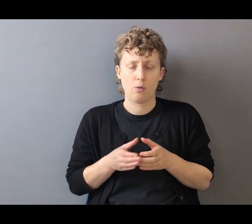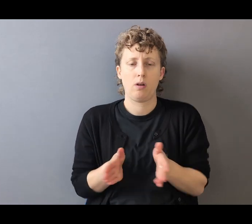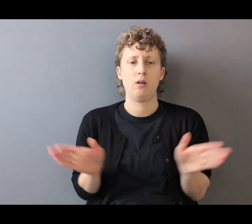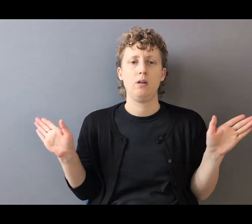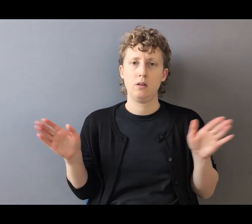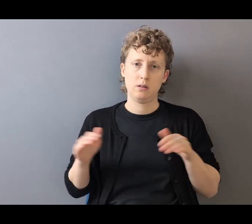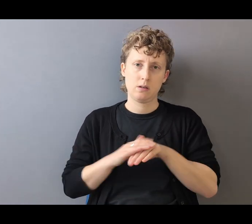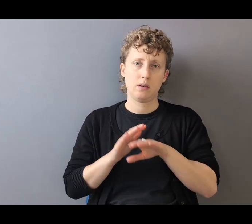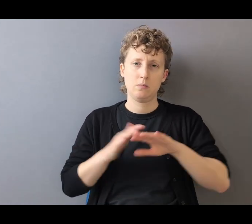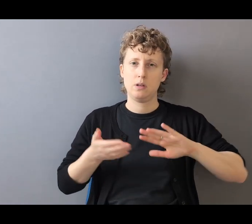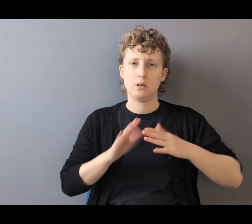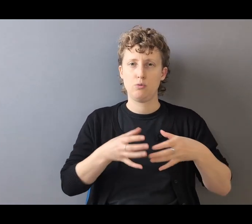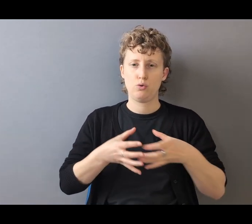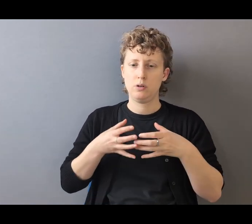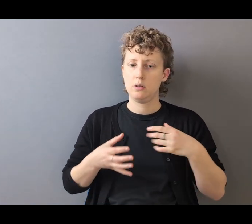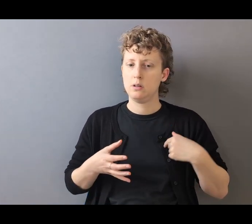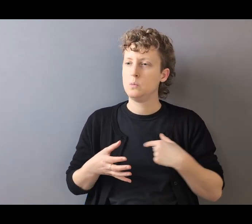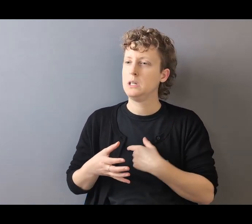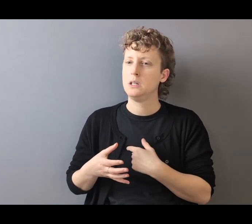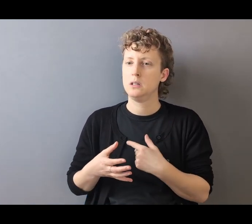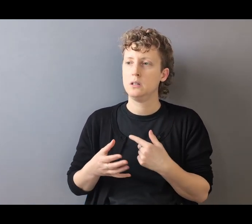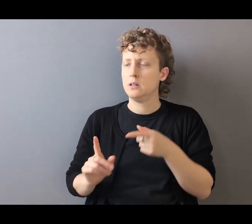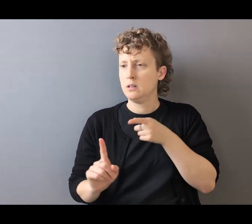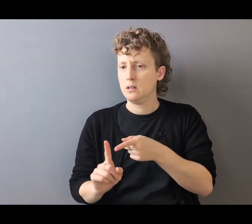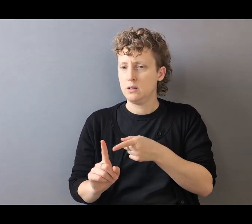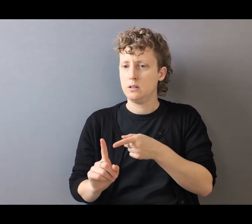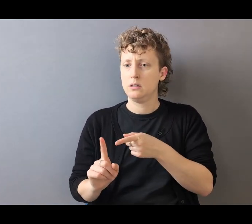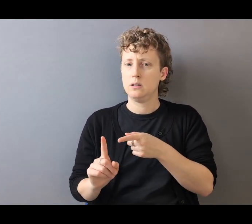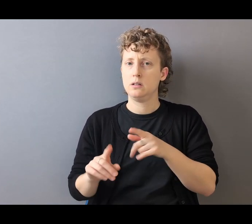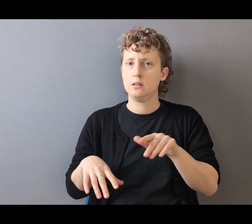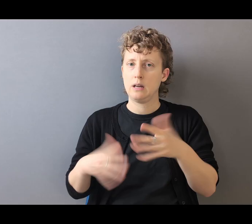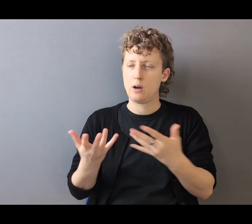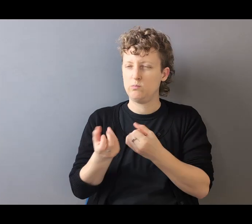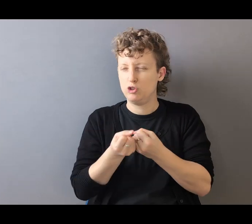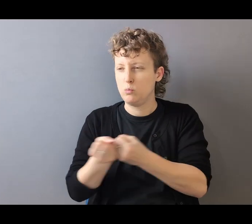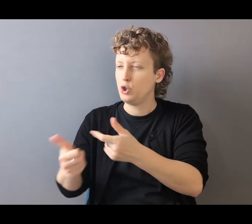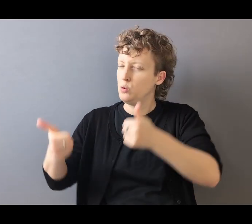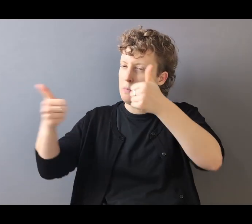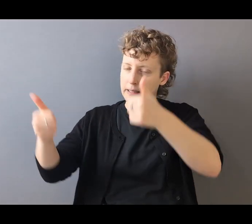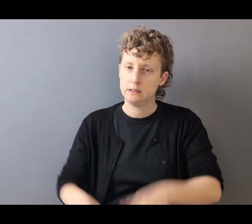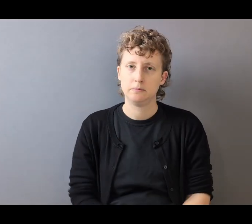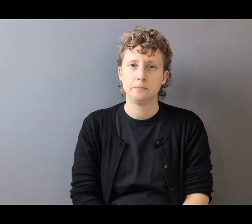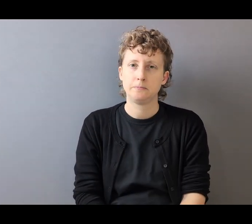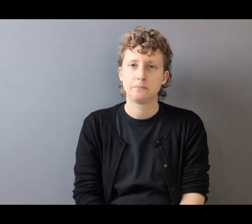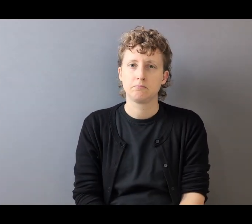but what can we do as a community to make sure that we are as supportive as possible to